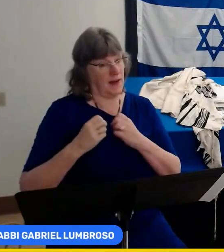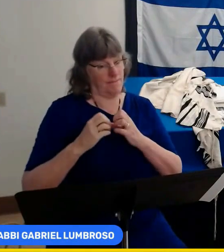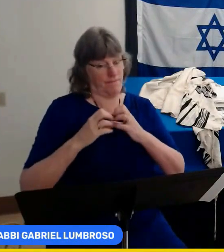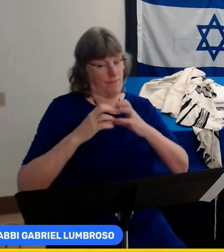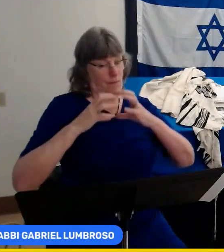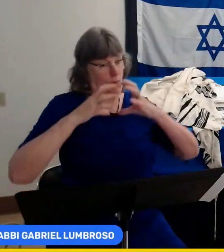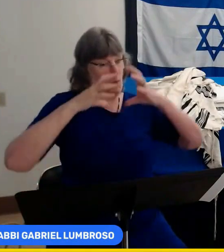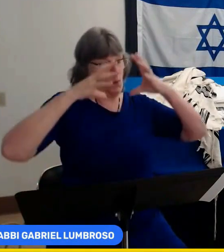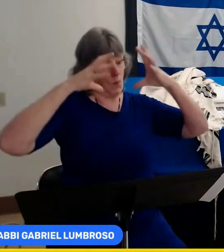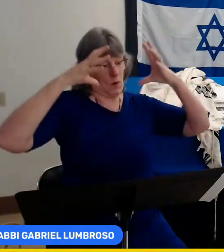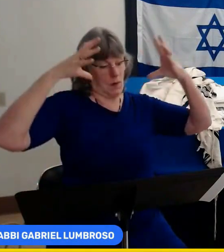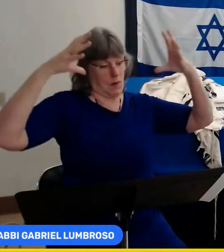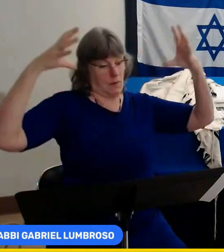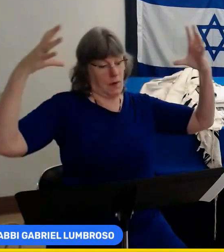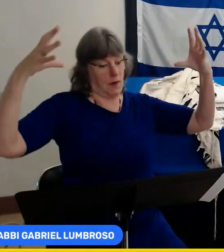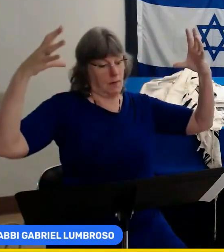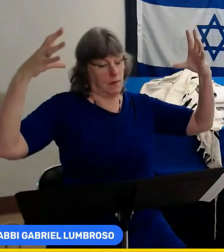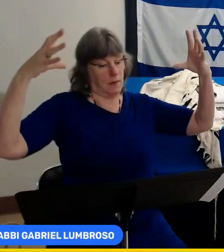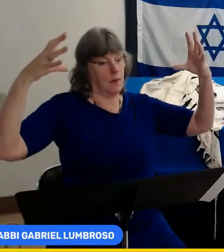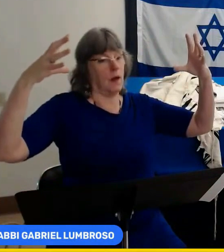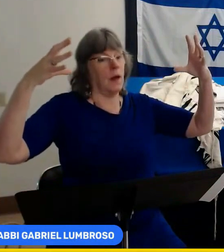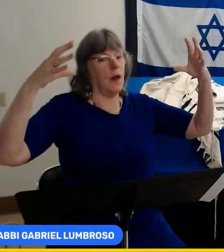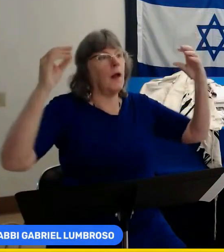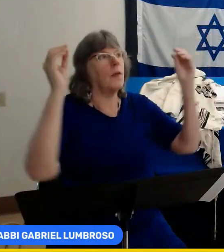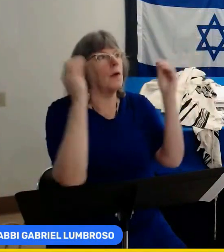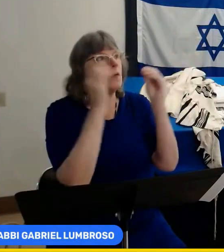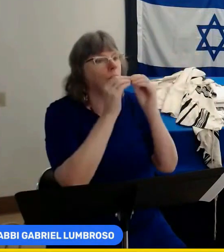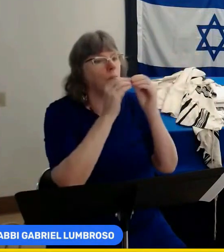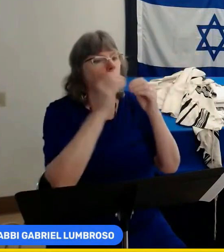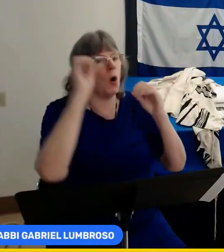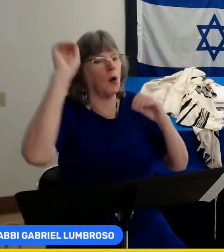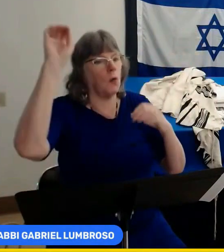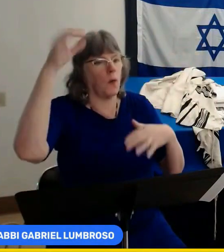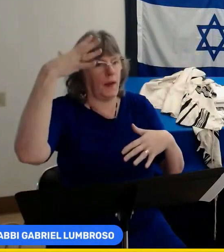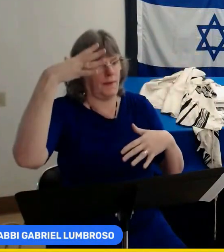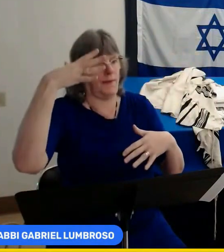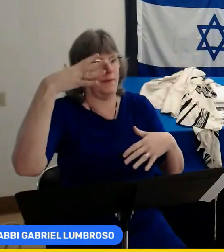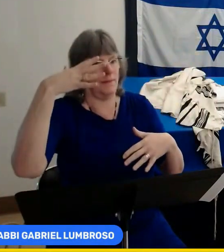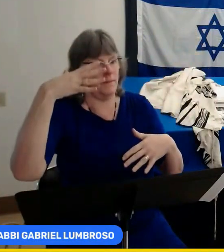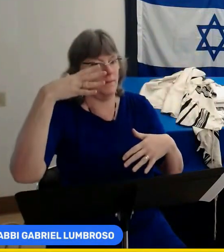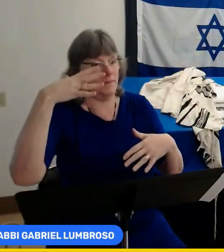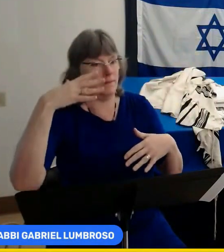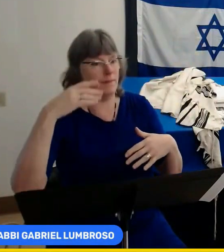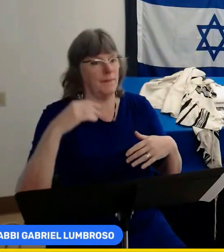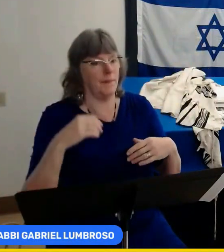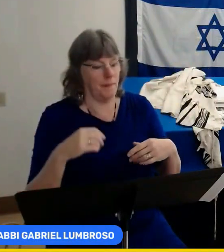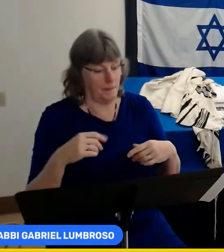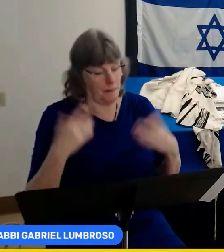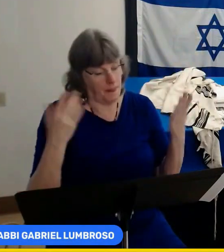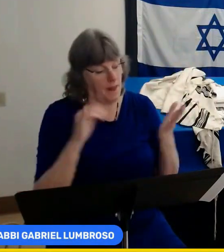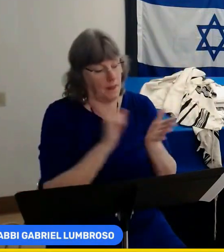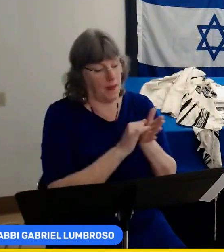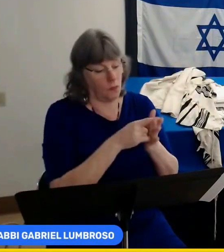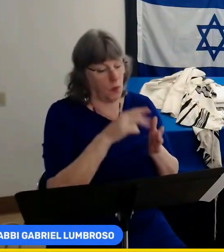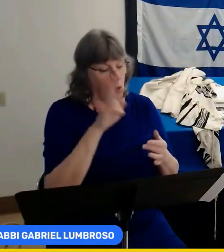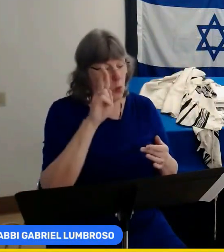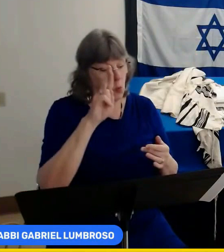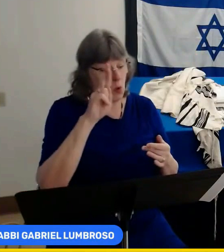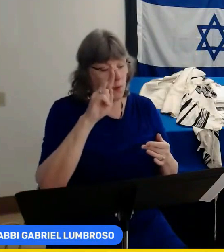That's what happened at the golden calf. It was the blueprint of what's called messianic redemption.